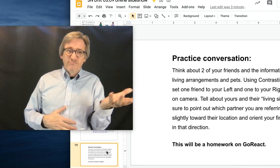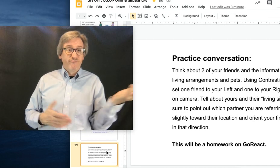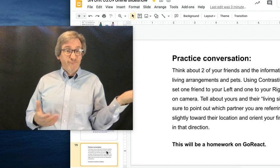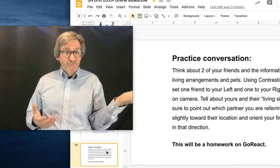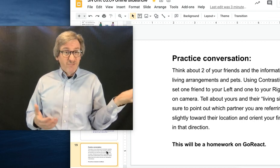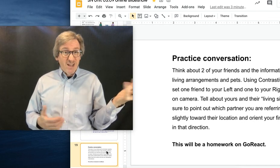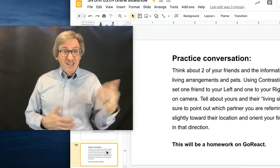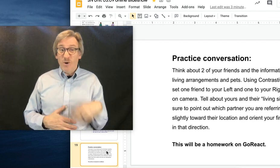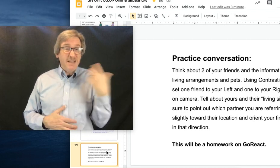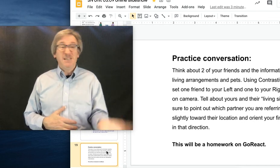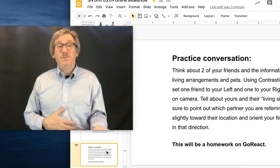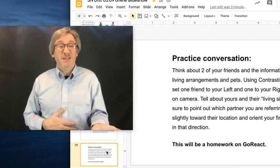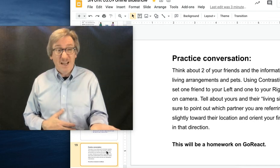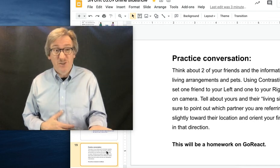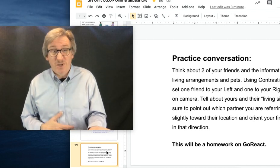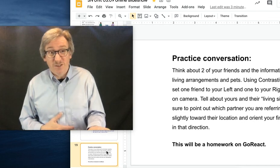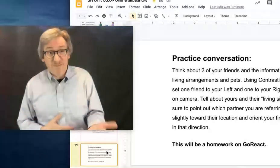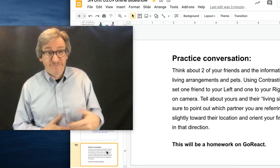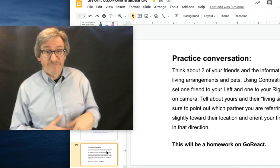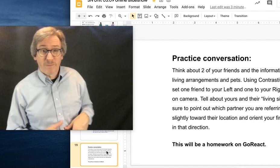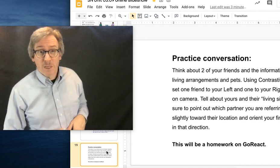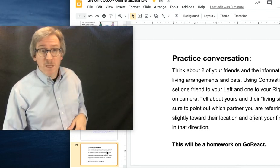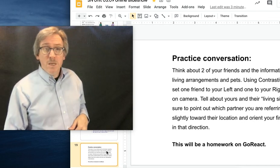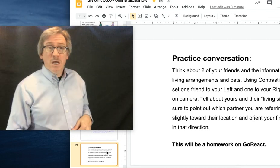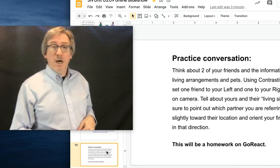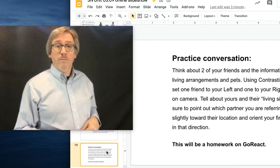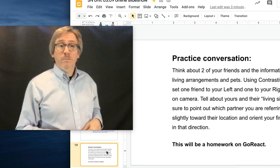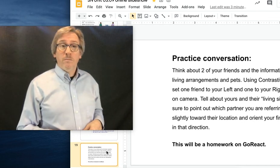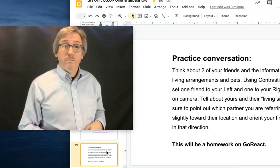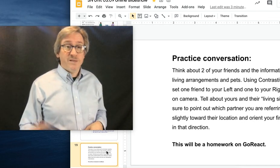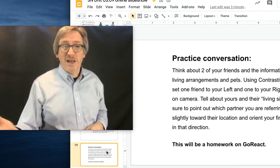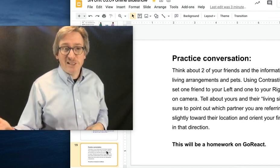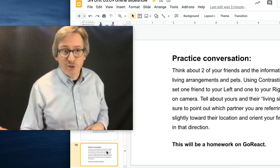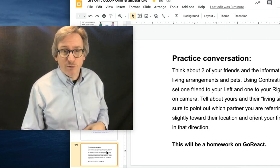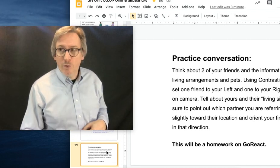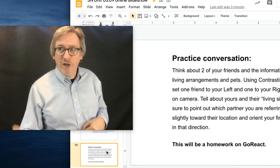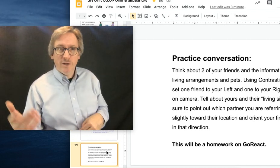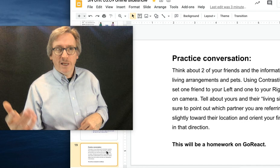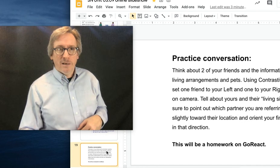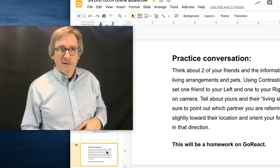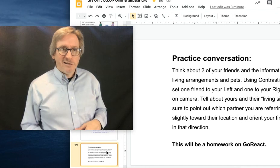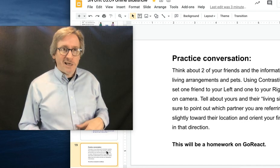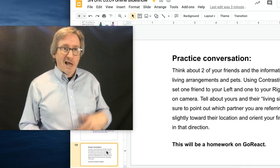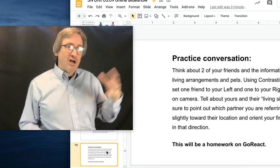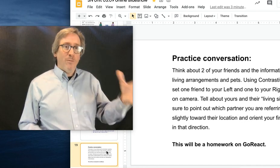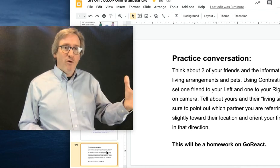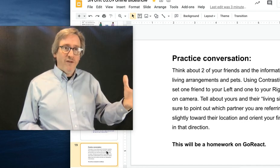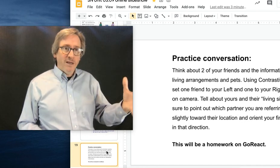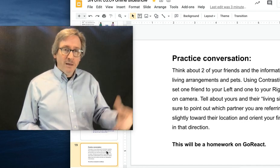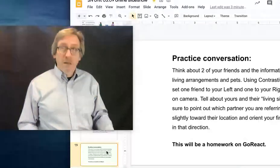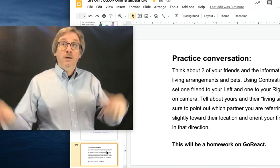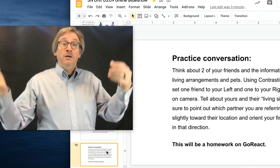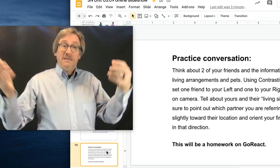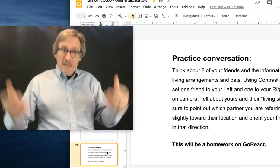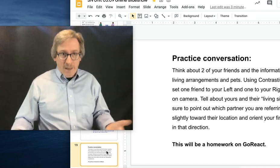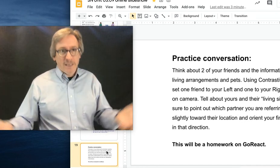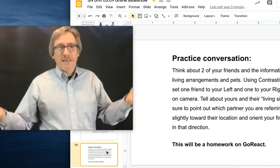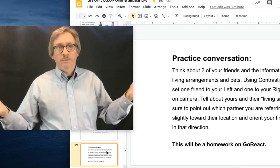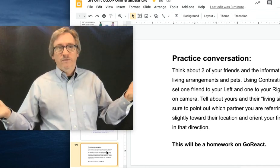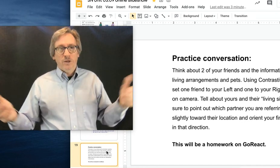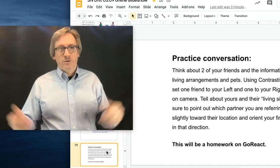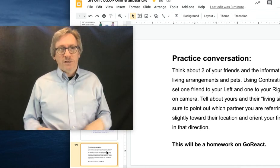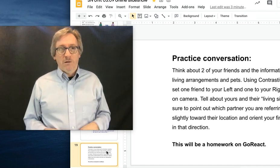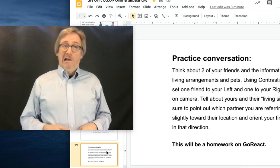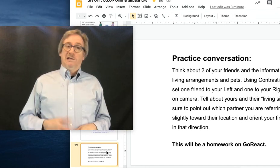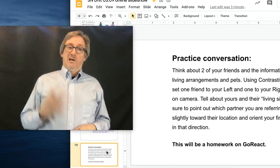question. So anticipate the next question. Someone asks you what you did. You say, I saw a movie. Tell them how you